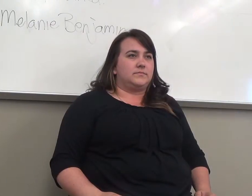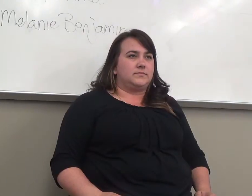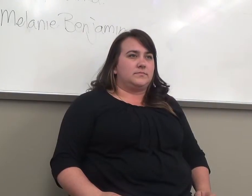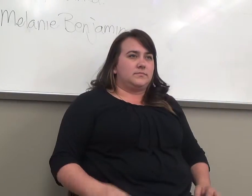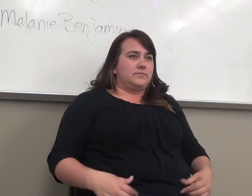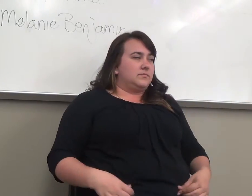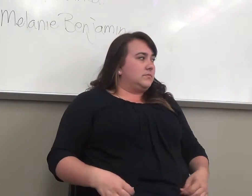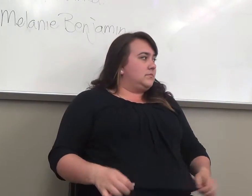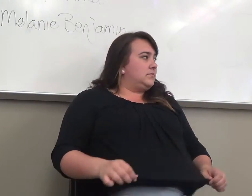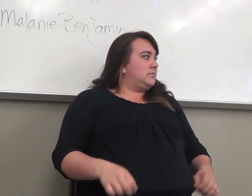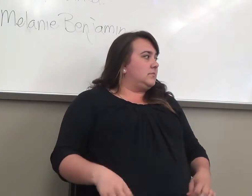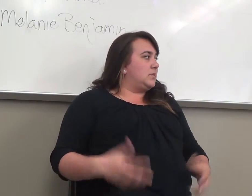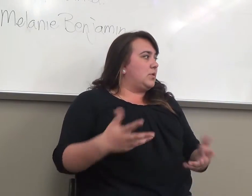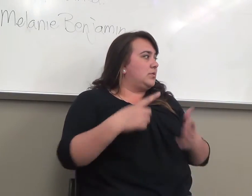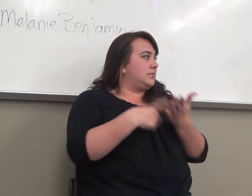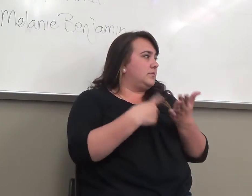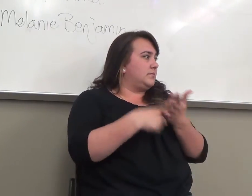Because we already went over that. Yes.